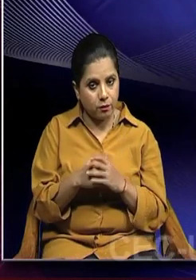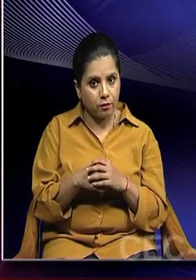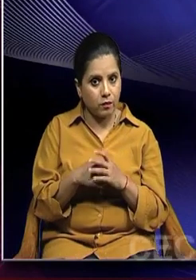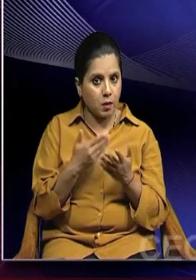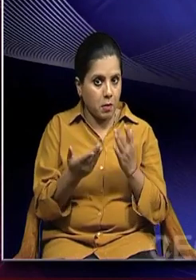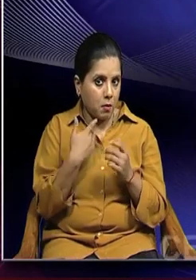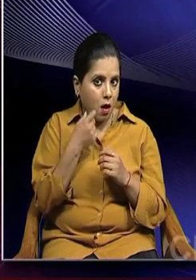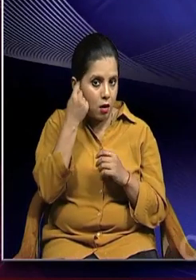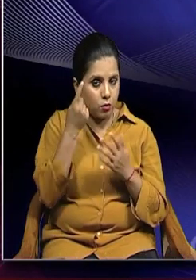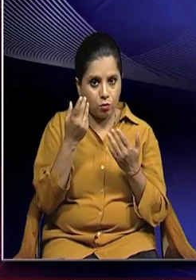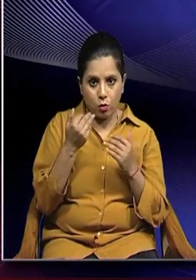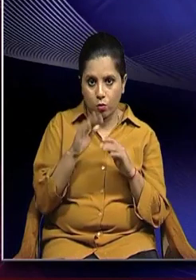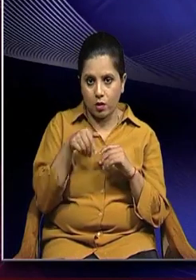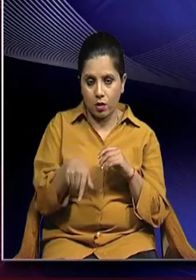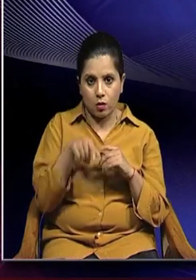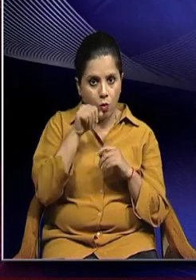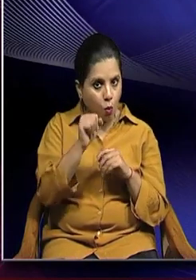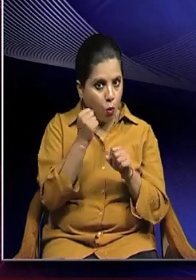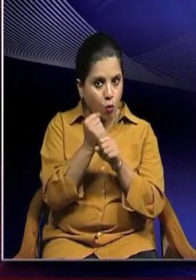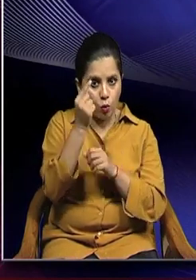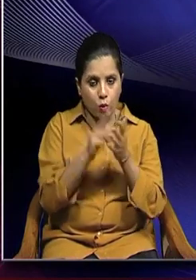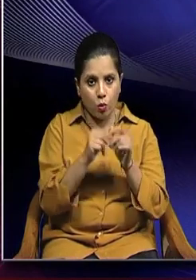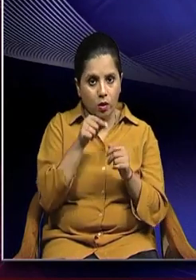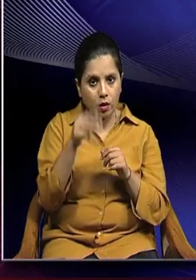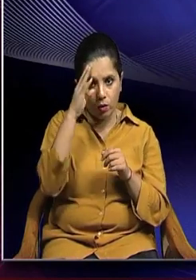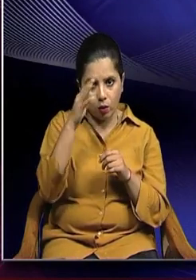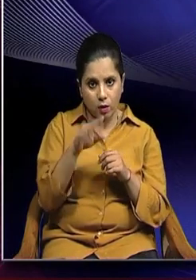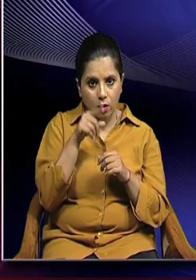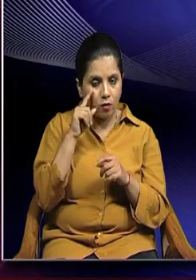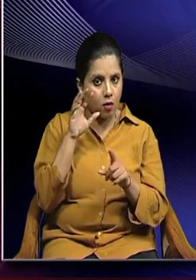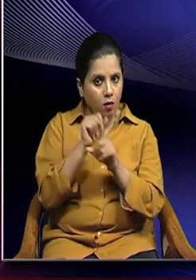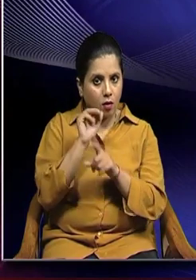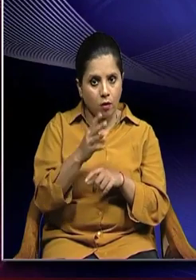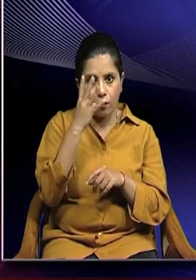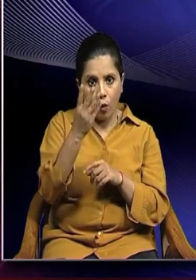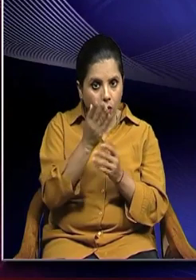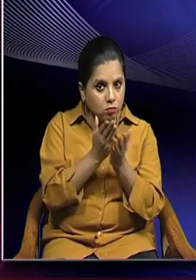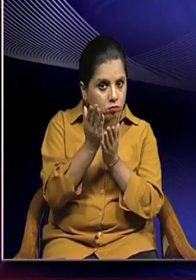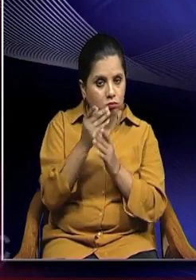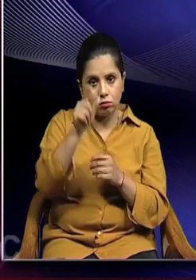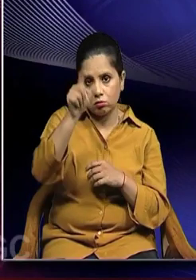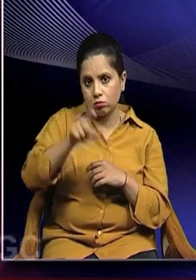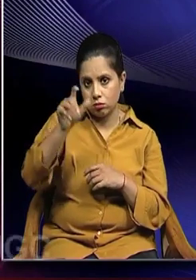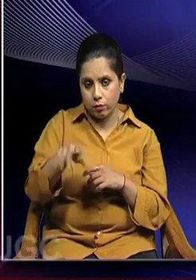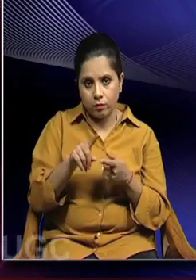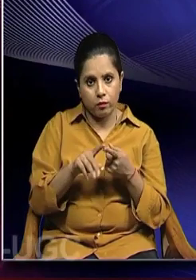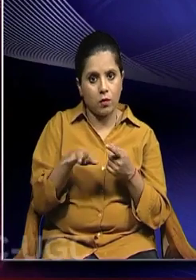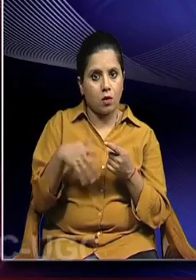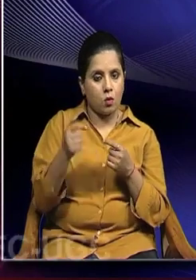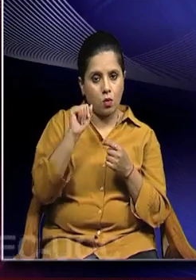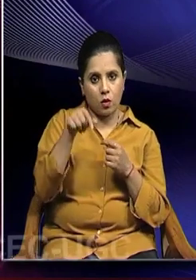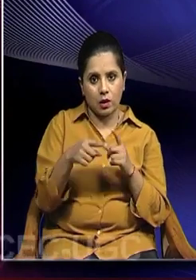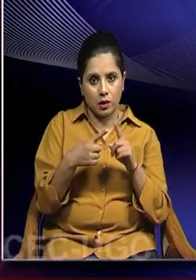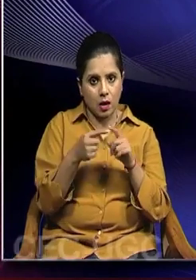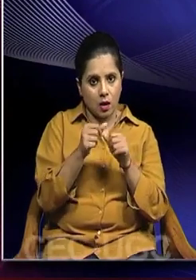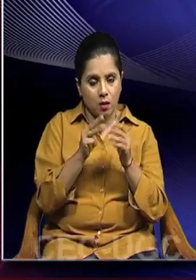be understood here that this guna theory also identifies four types of persons. It can be T type, that is